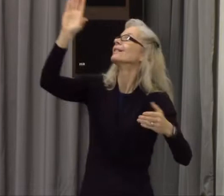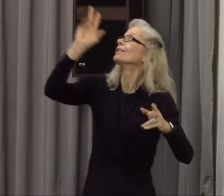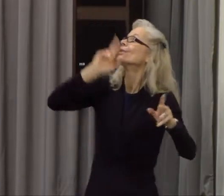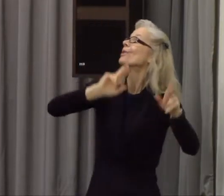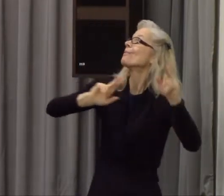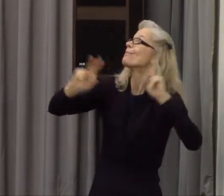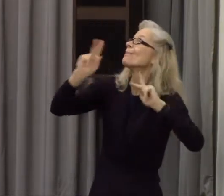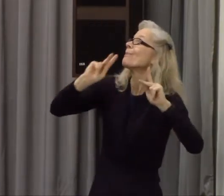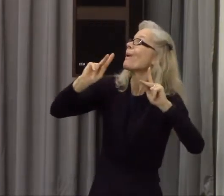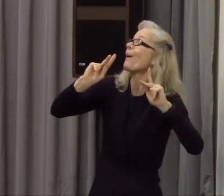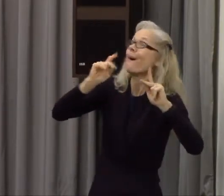Israel.